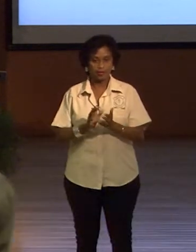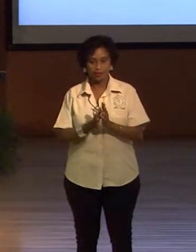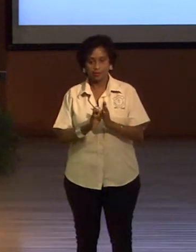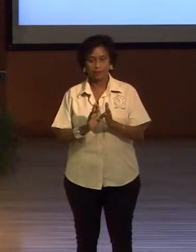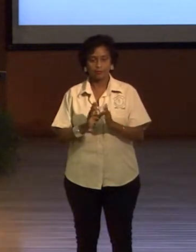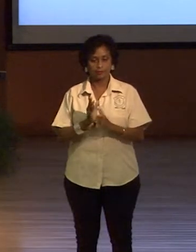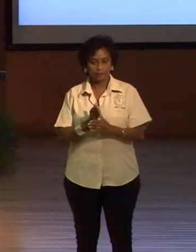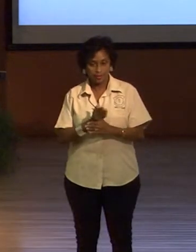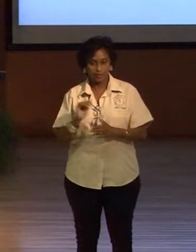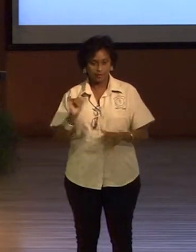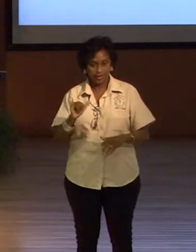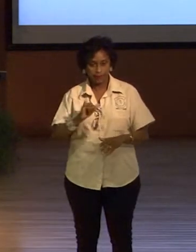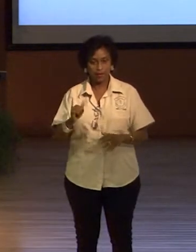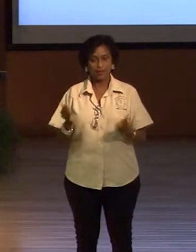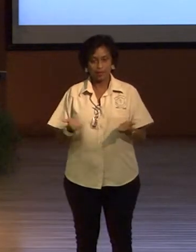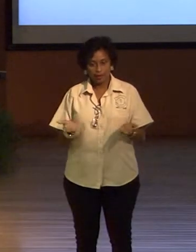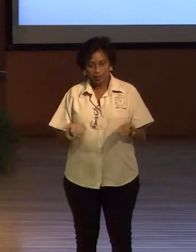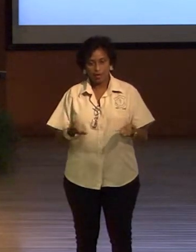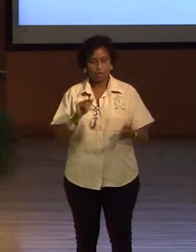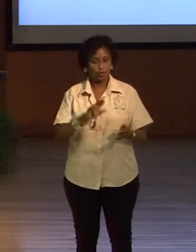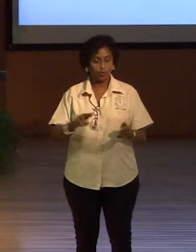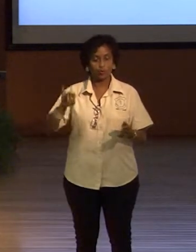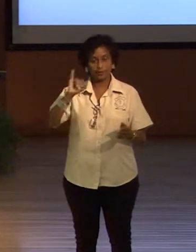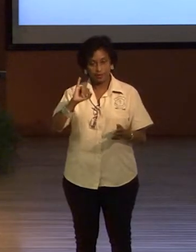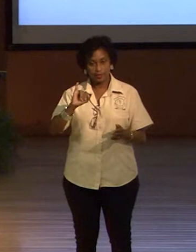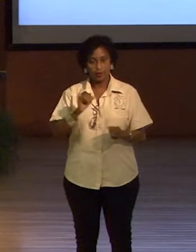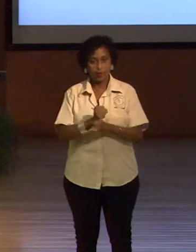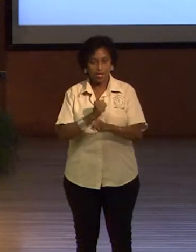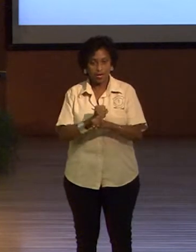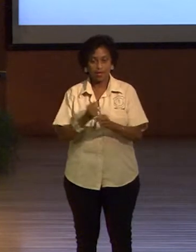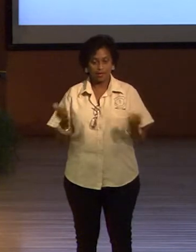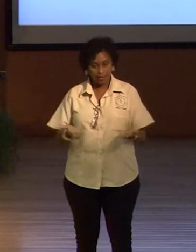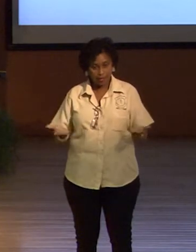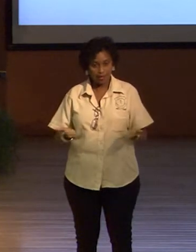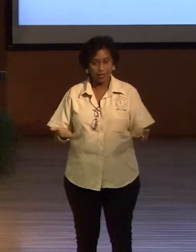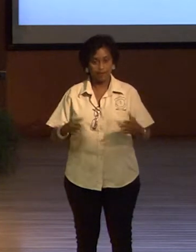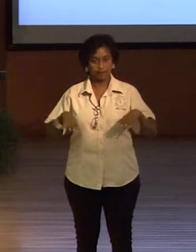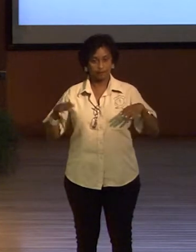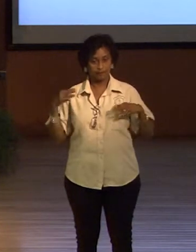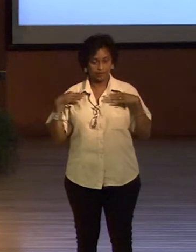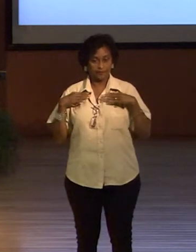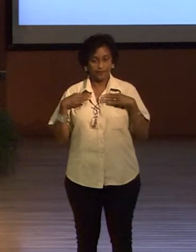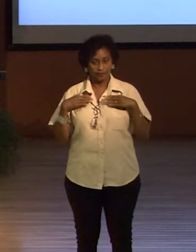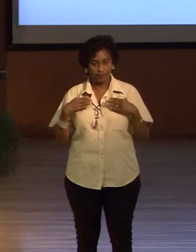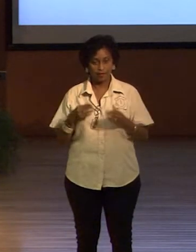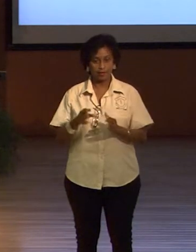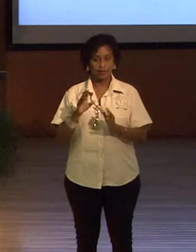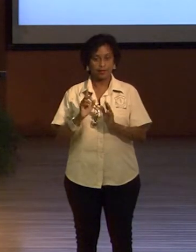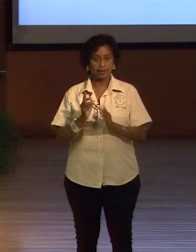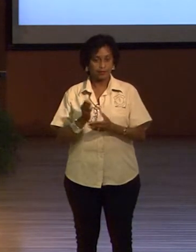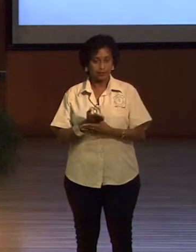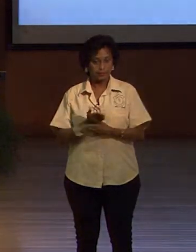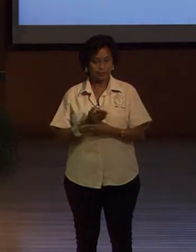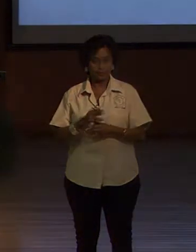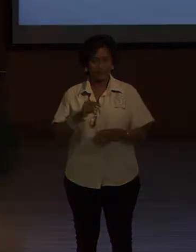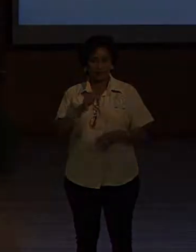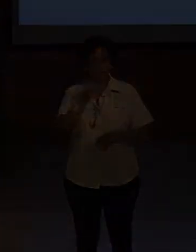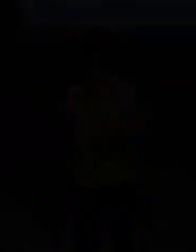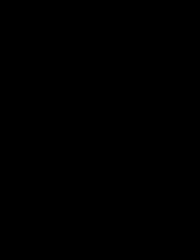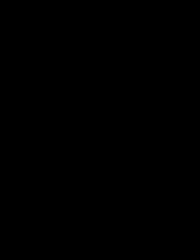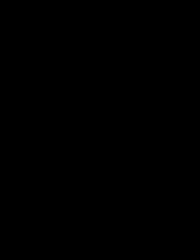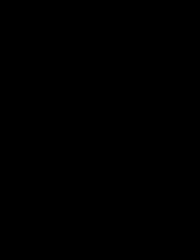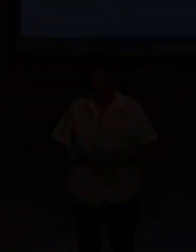Augustine campus. He also functions as the head of psychiatry at the North Central Regional Health